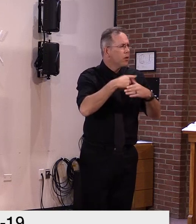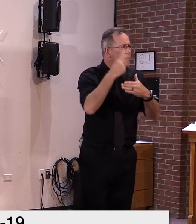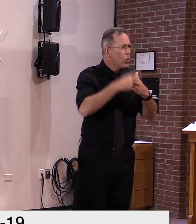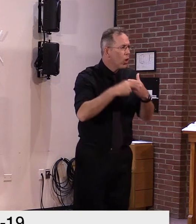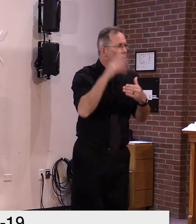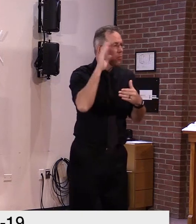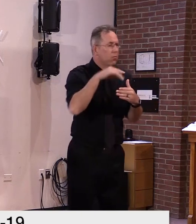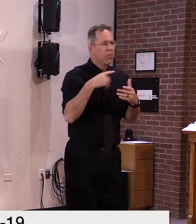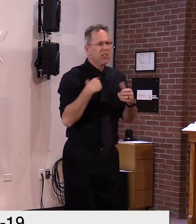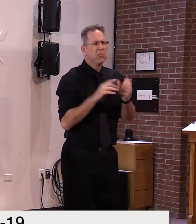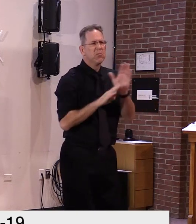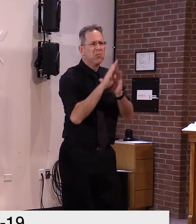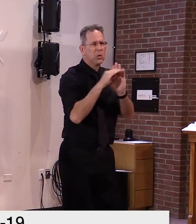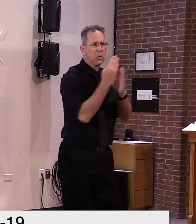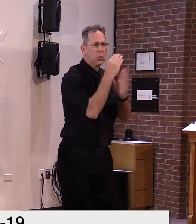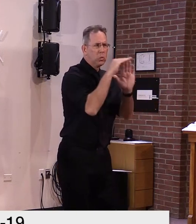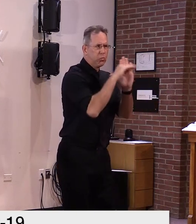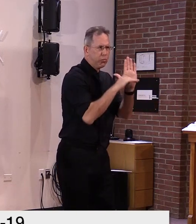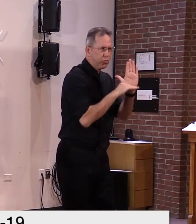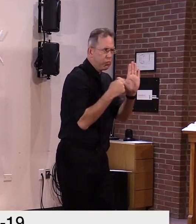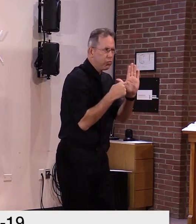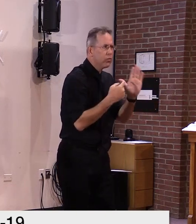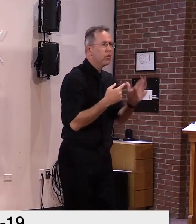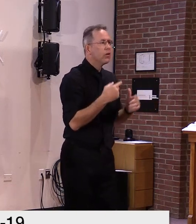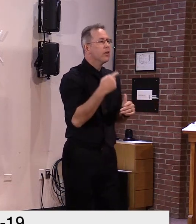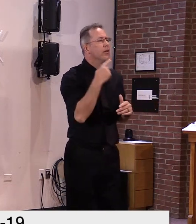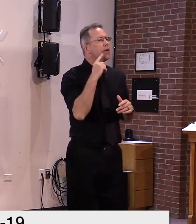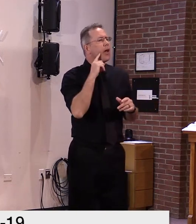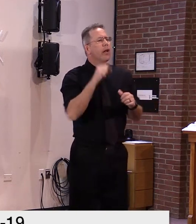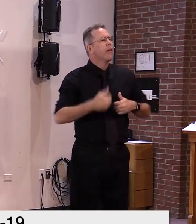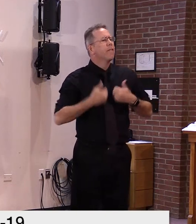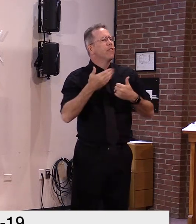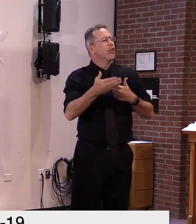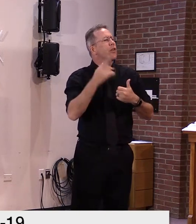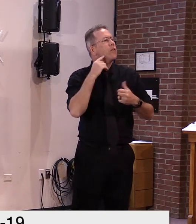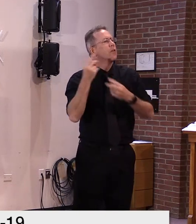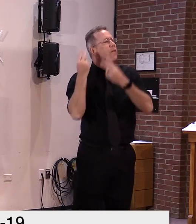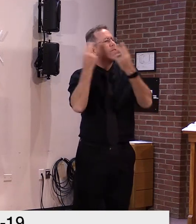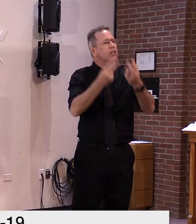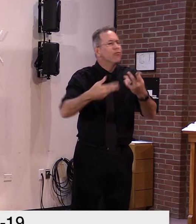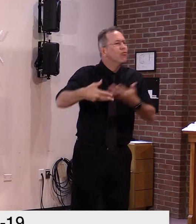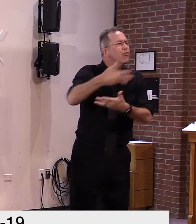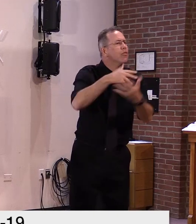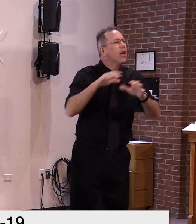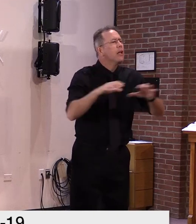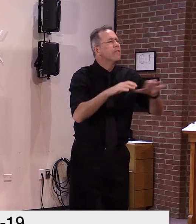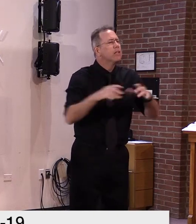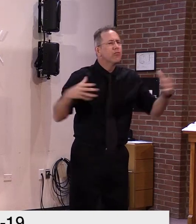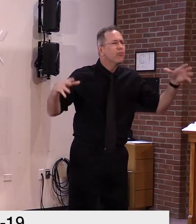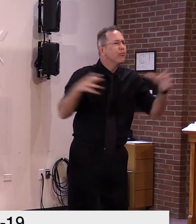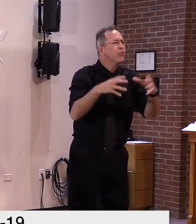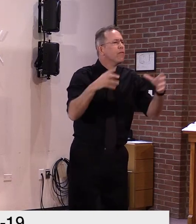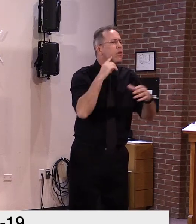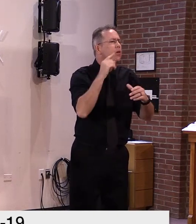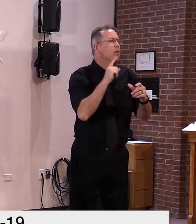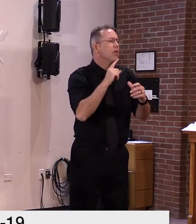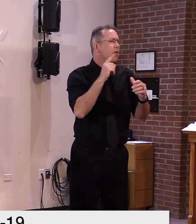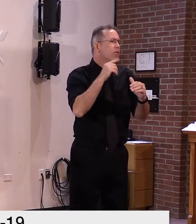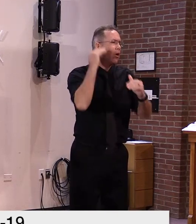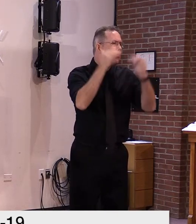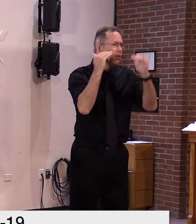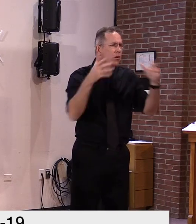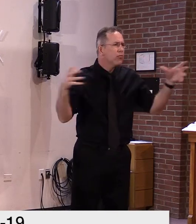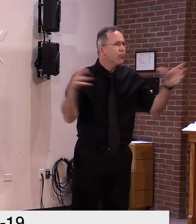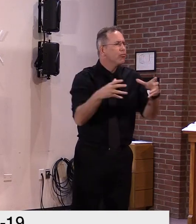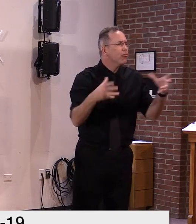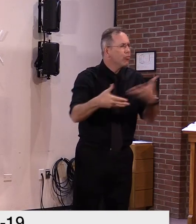Dale did publish guidance for how adult day programs can open safely. We agreed to a soft launch and